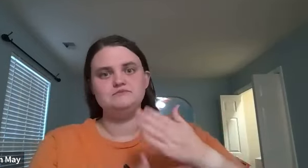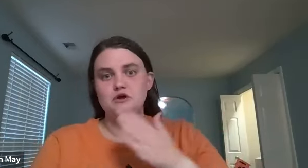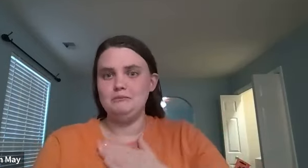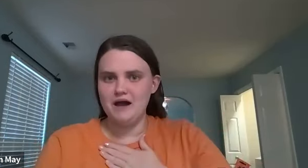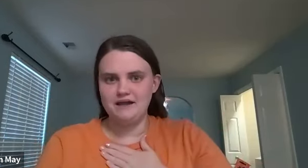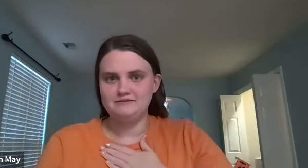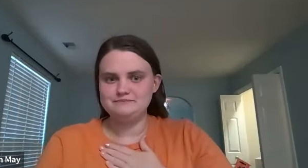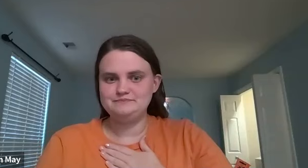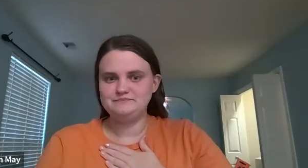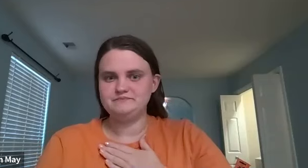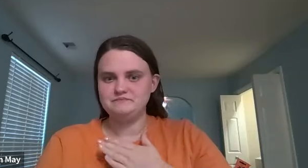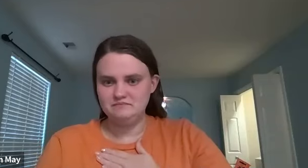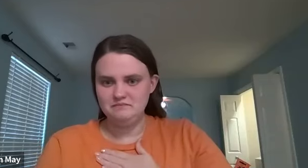So mine.